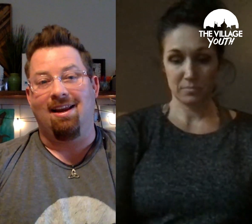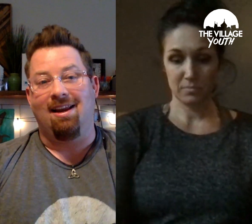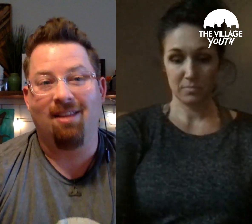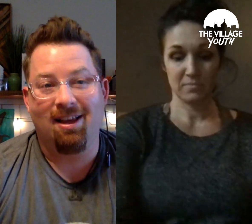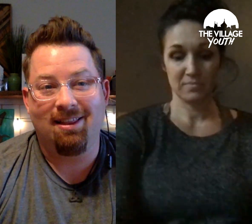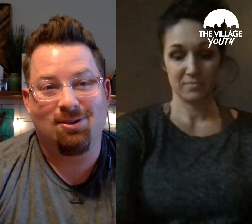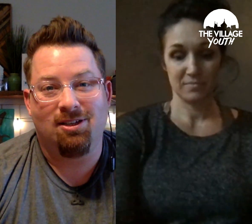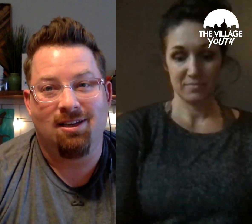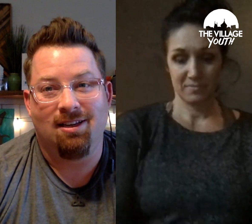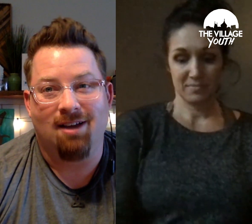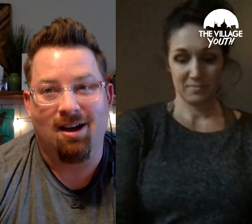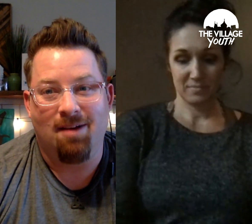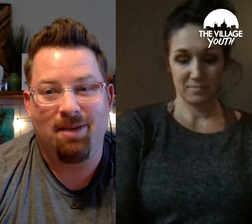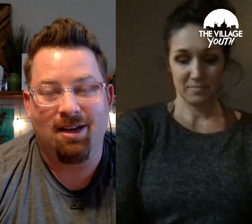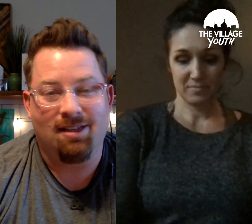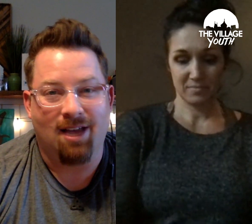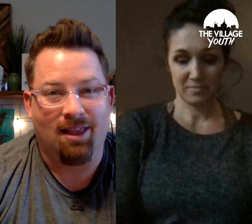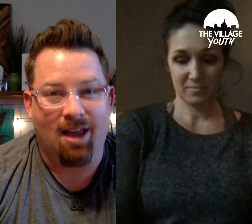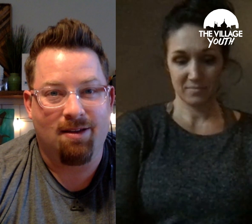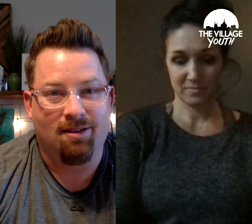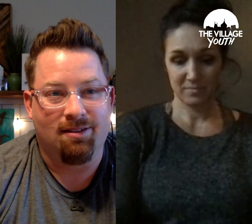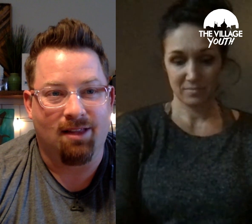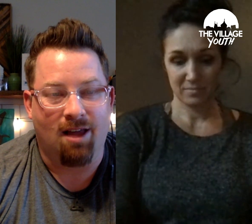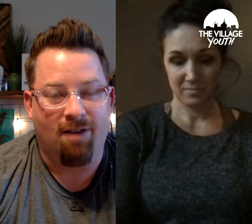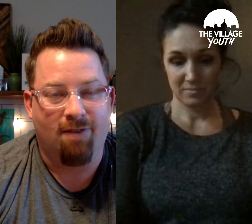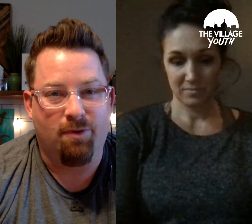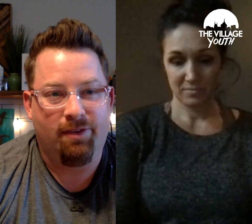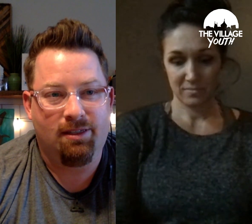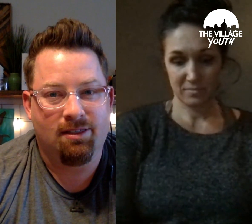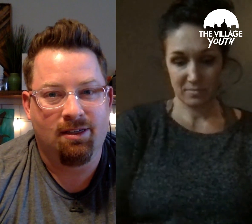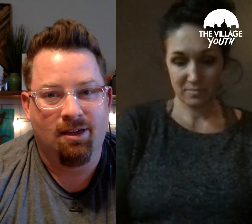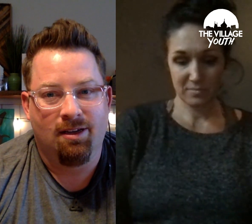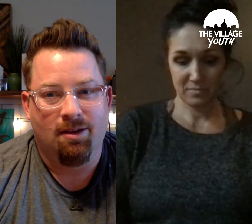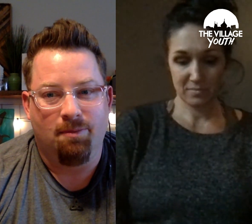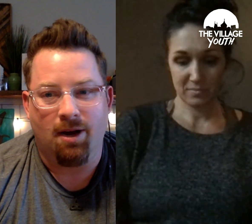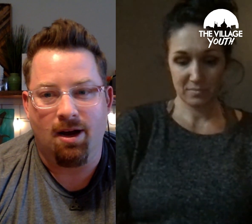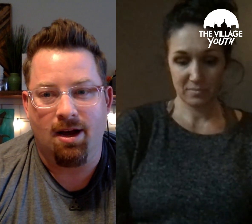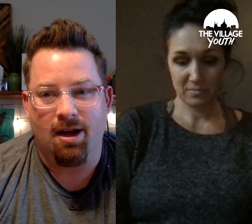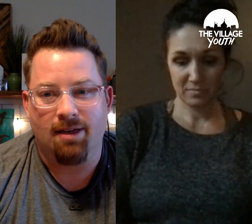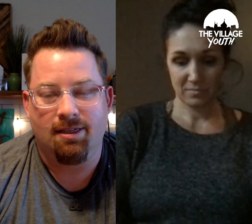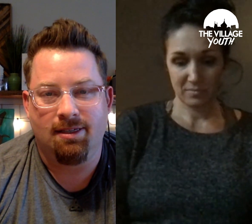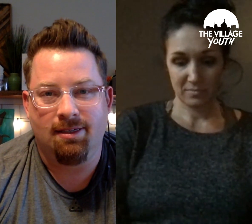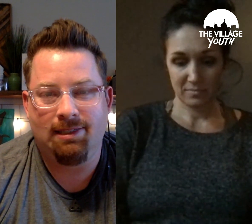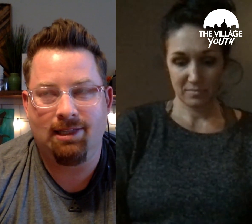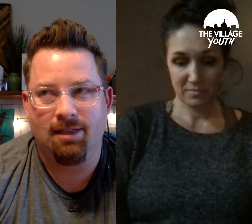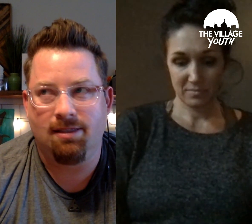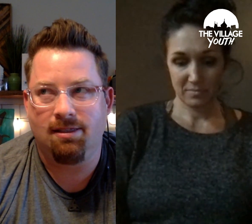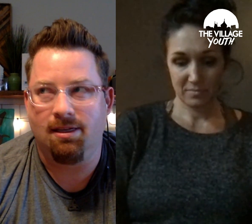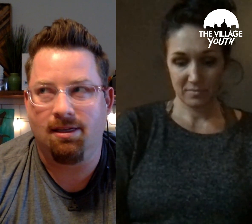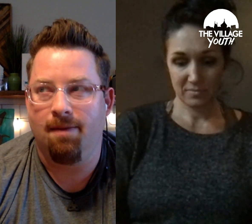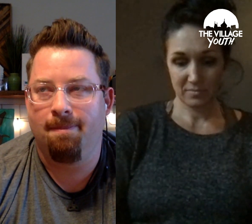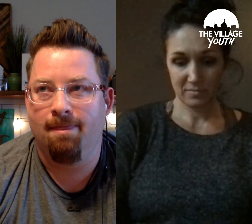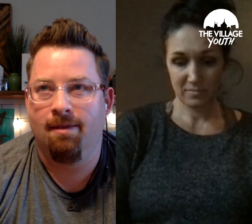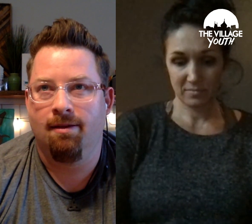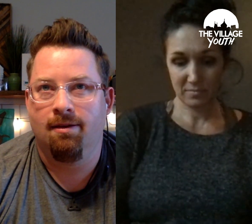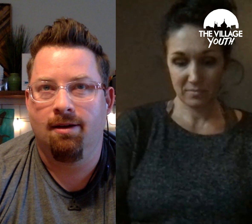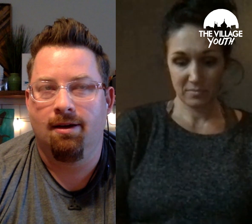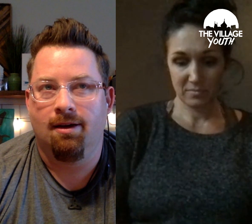I never liked this question because I like a lot of movies, but let's see.